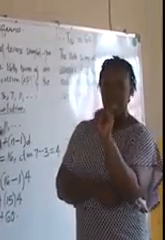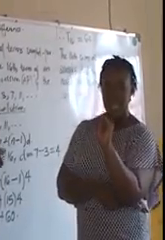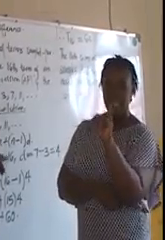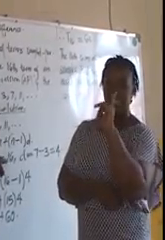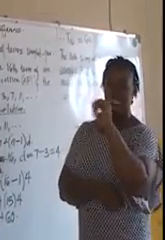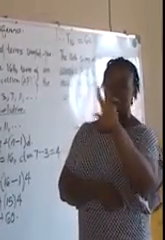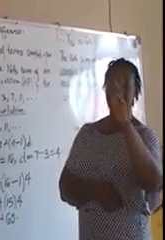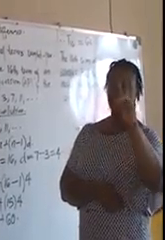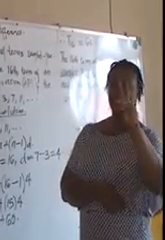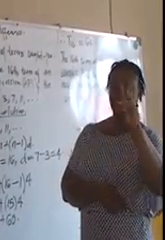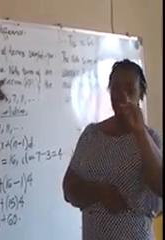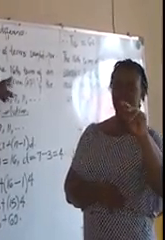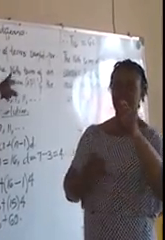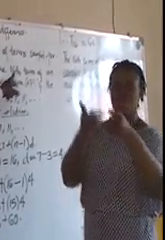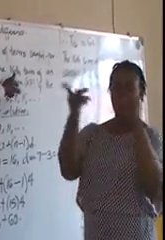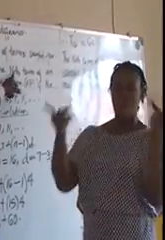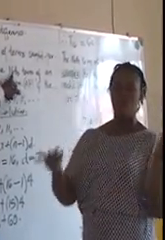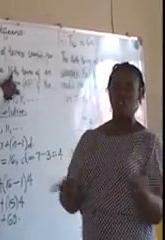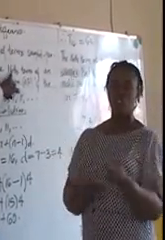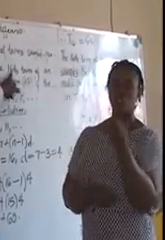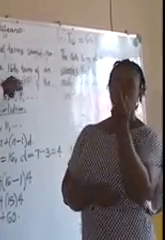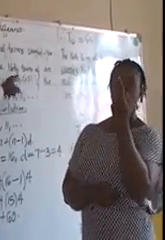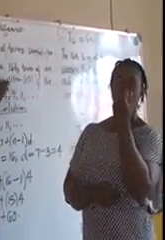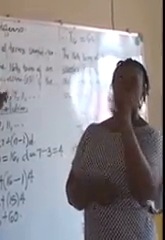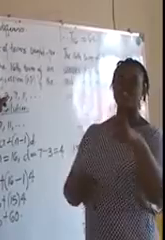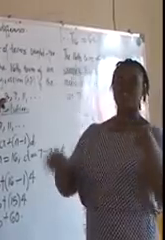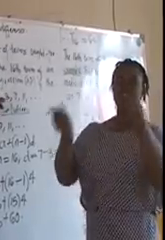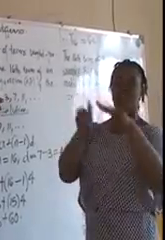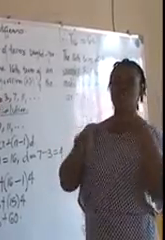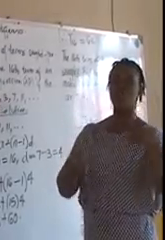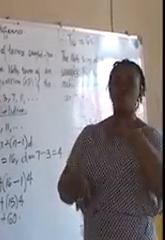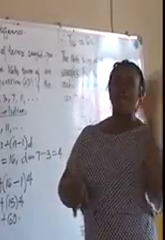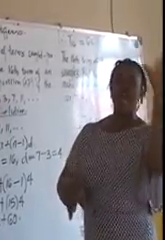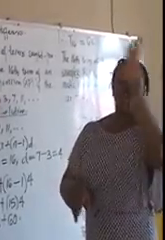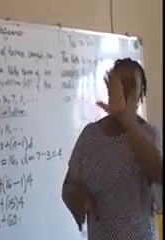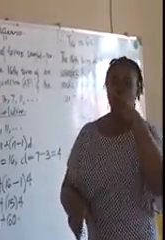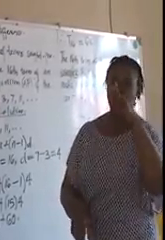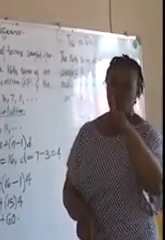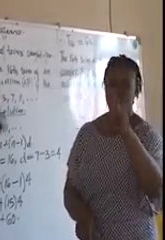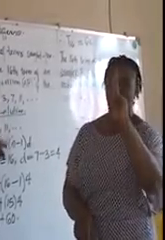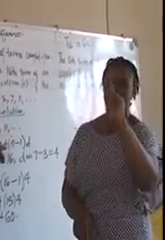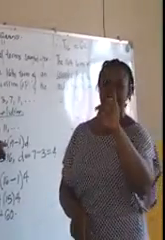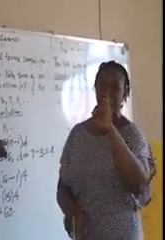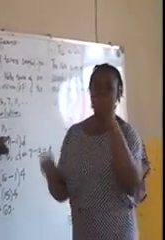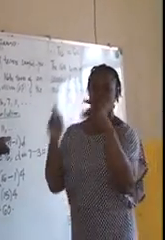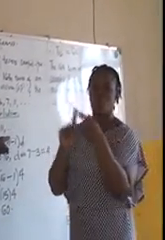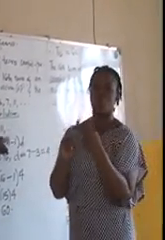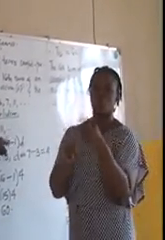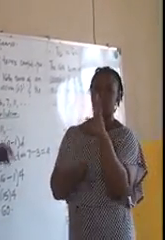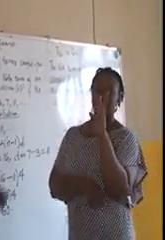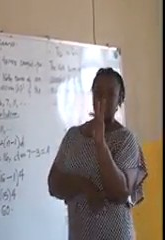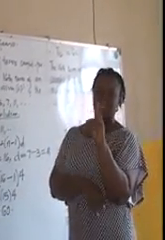the 16th position of the value we are looking for in the arithmetic progression. So N is equals to 16, and